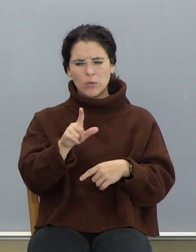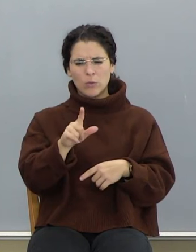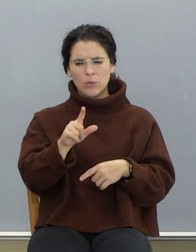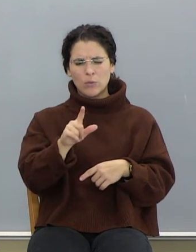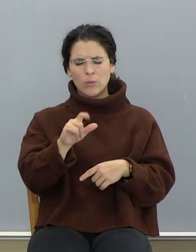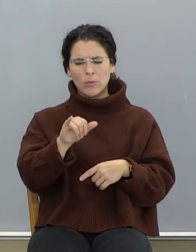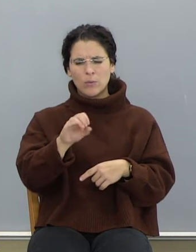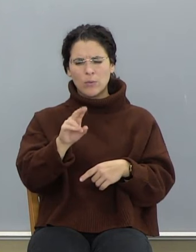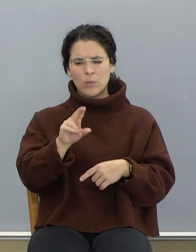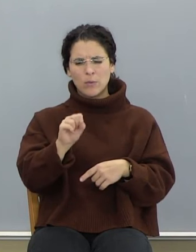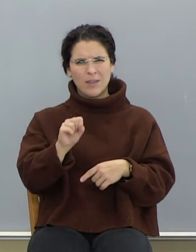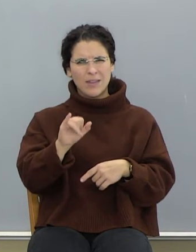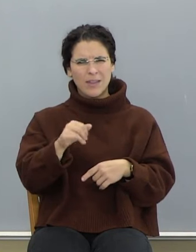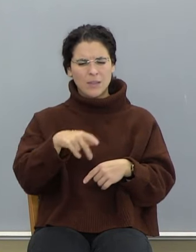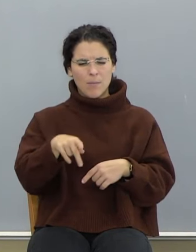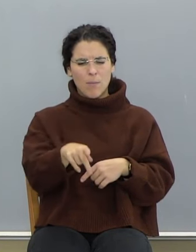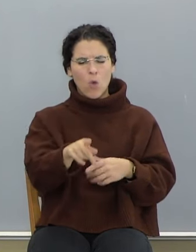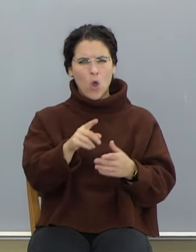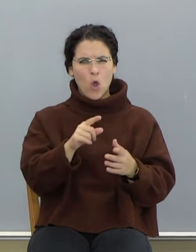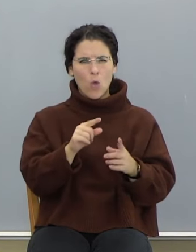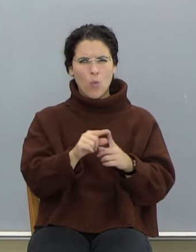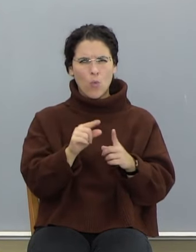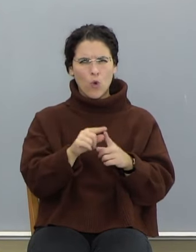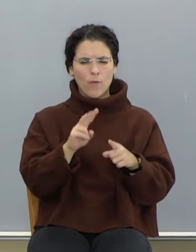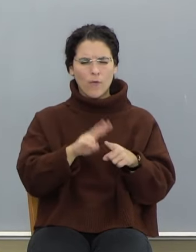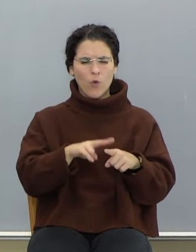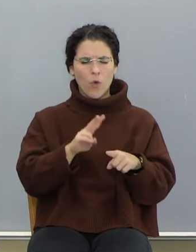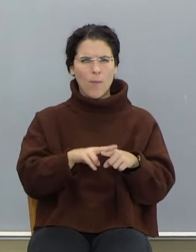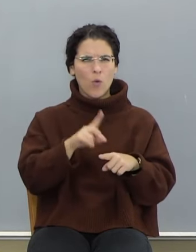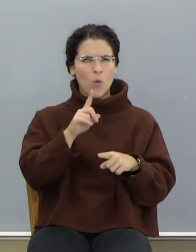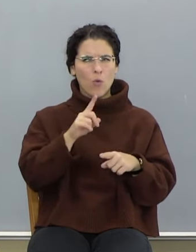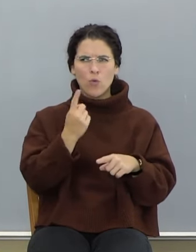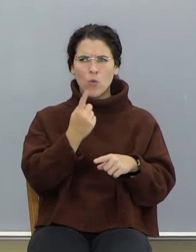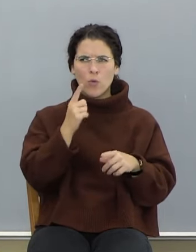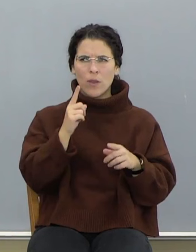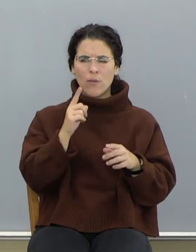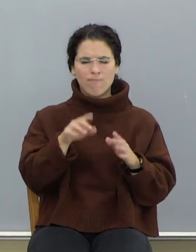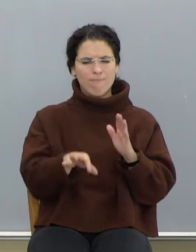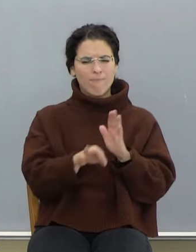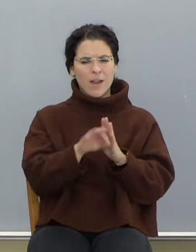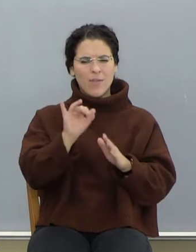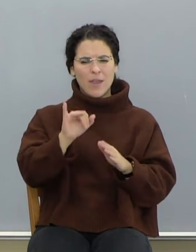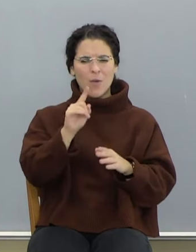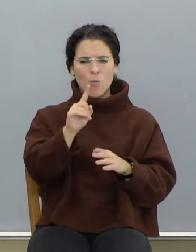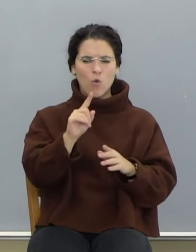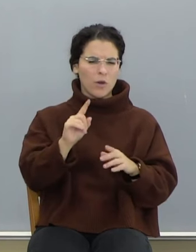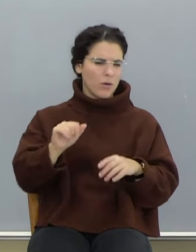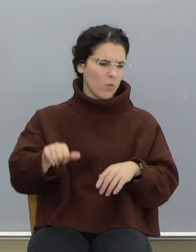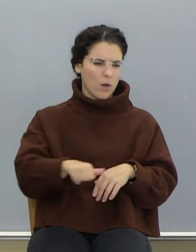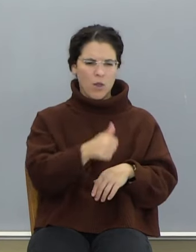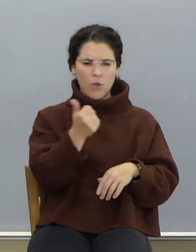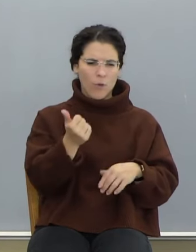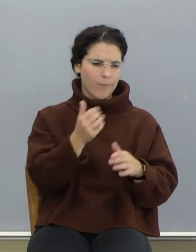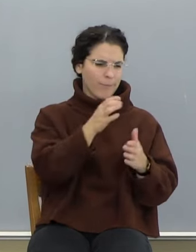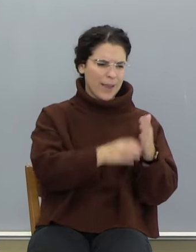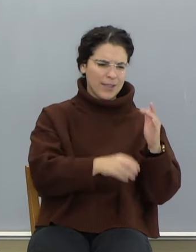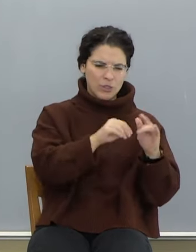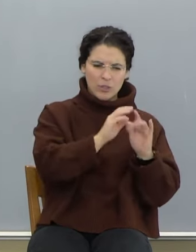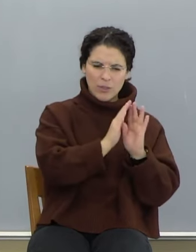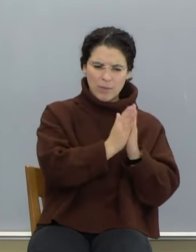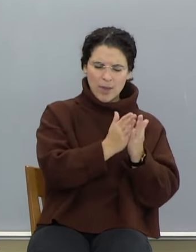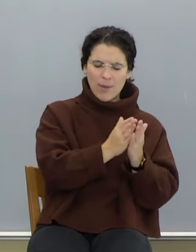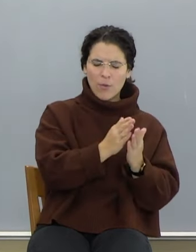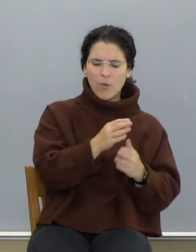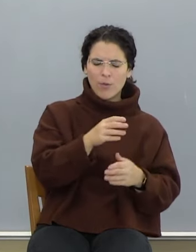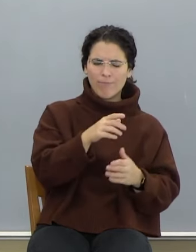You find the word peril in only one other passage in the book of Lamentations. Otherwise, Paul is the